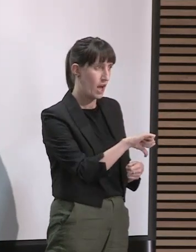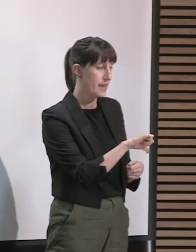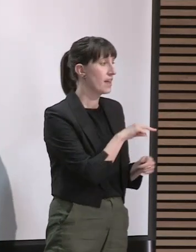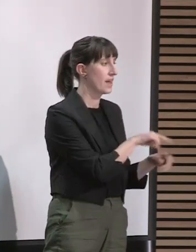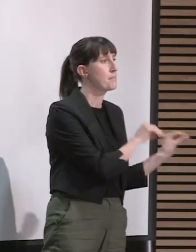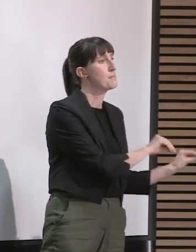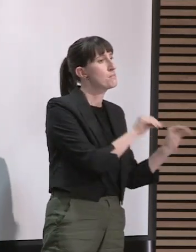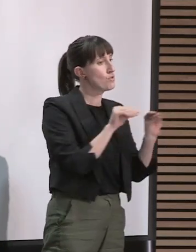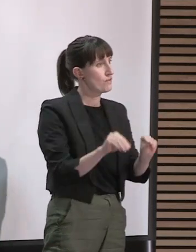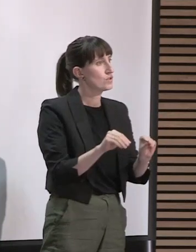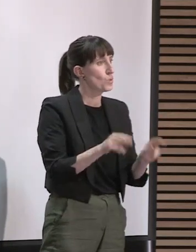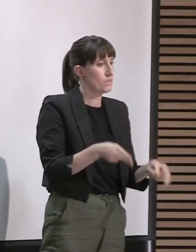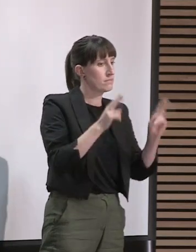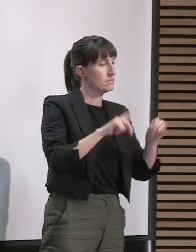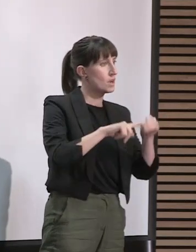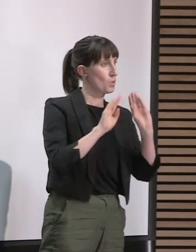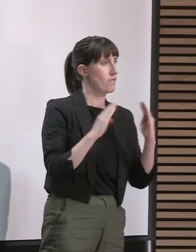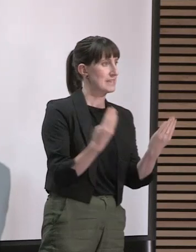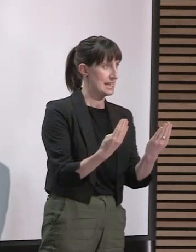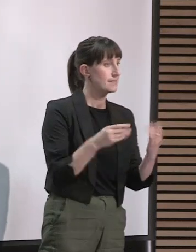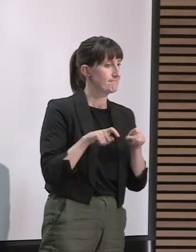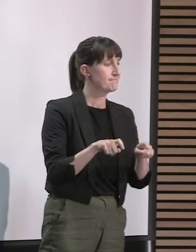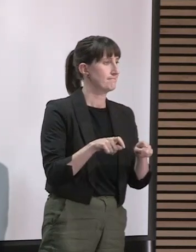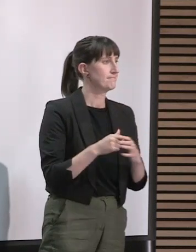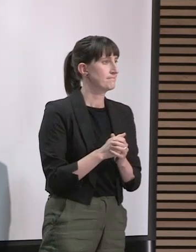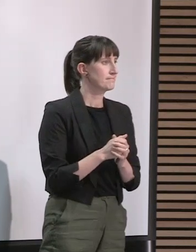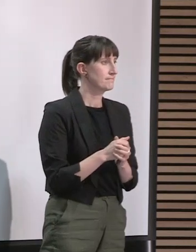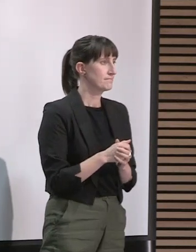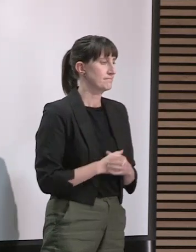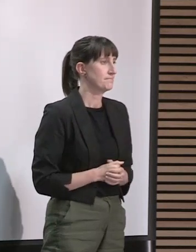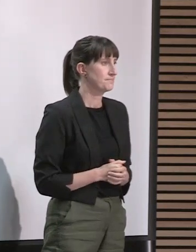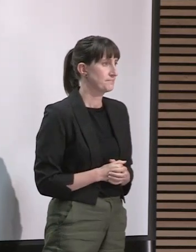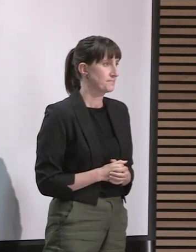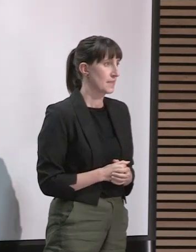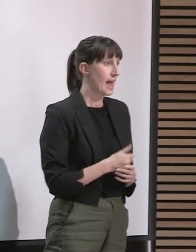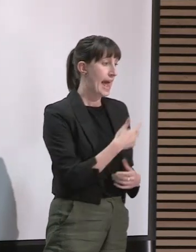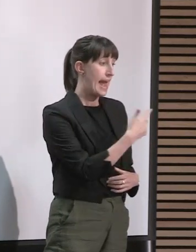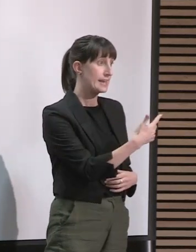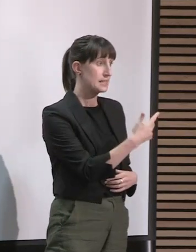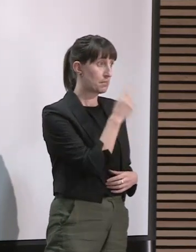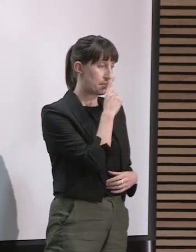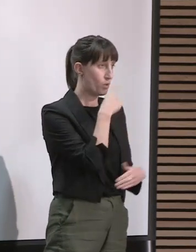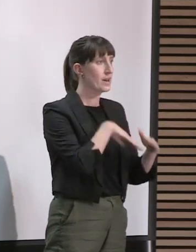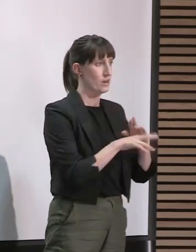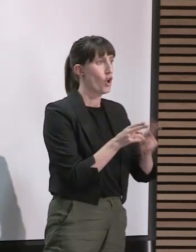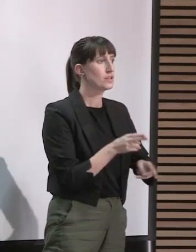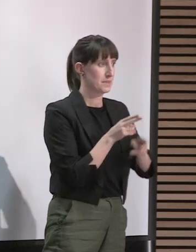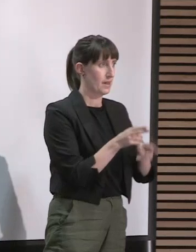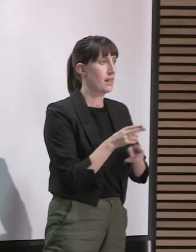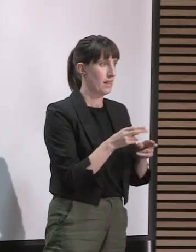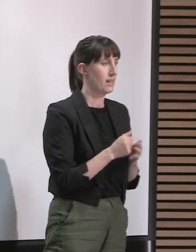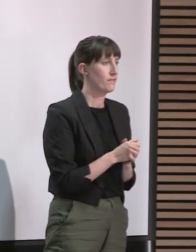positive tests, as well as household contacts. We have 8 people receiving hospital level care